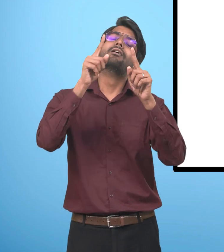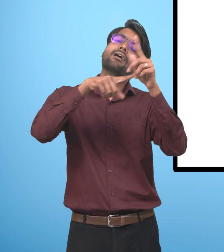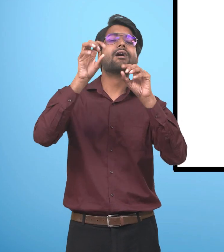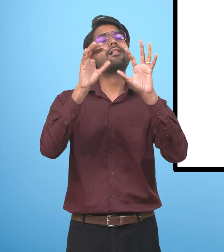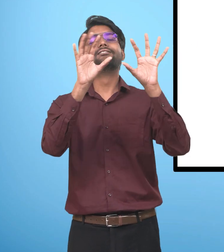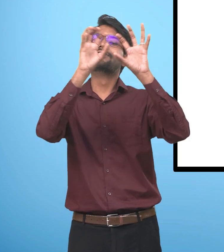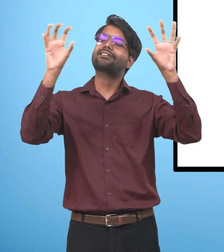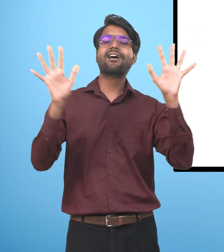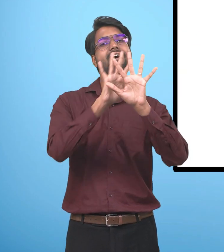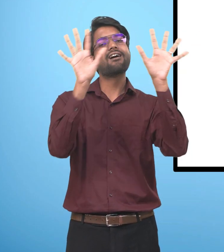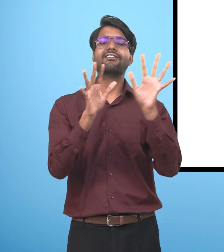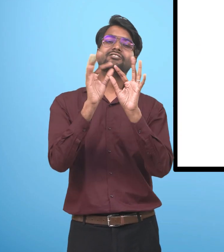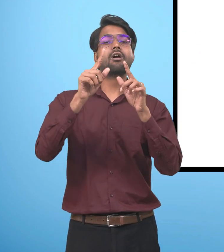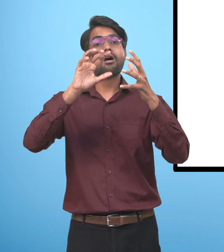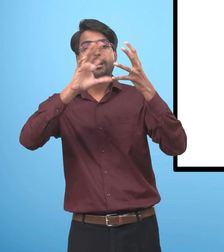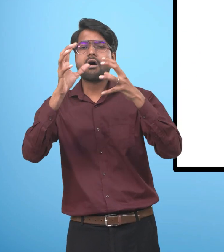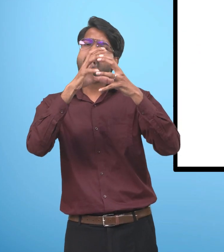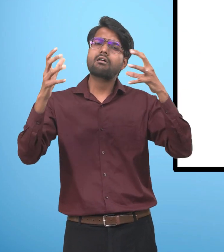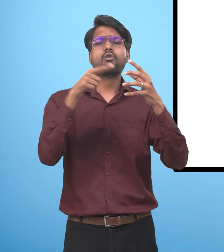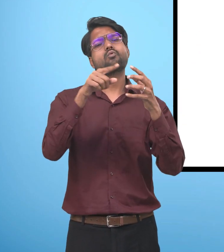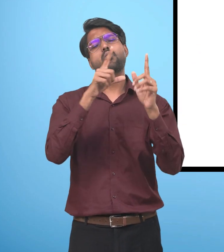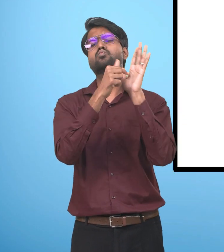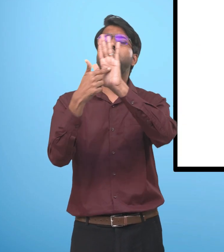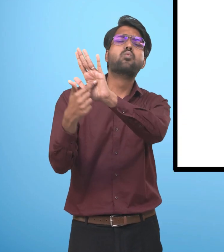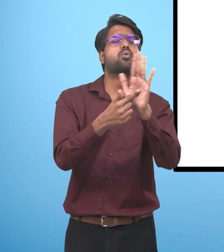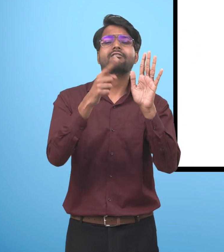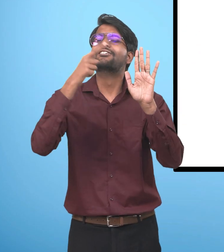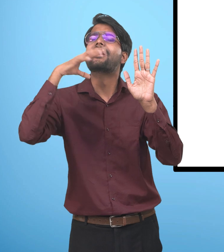Jupiter, Saturn, Uranus, and Neptune are depicted.